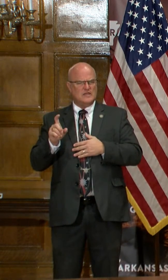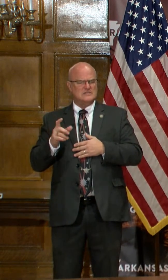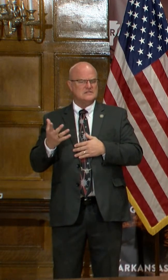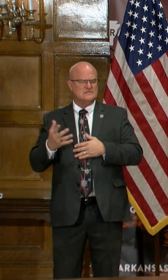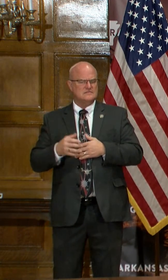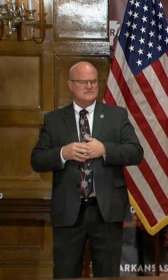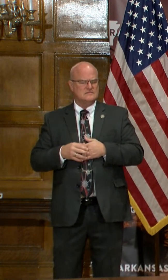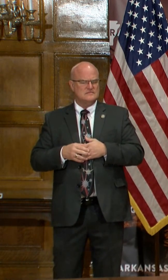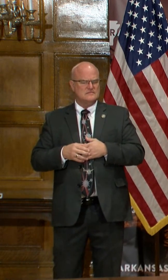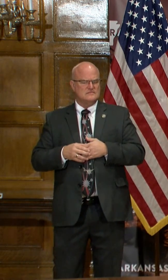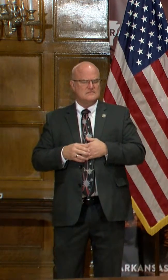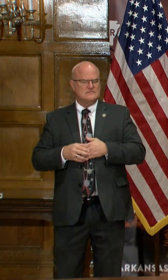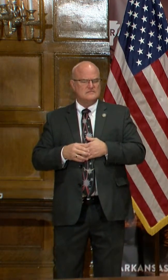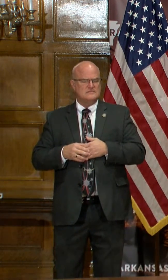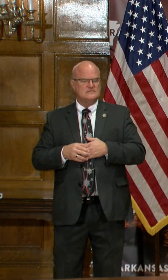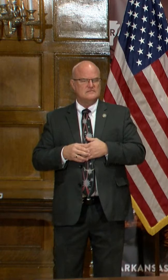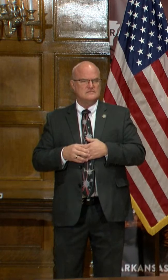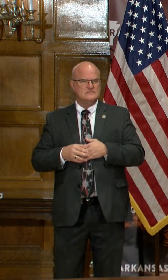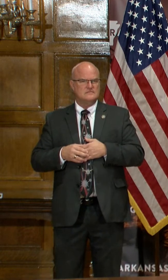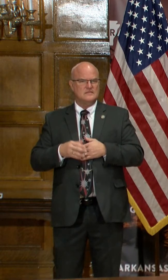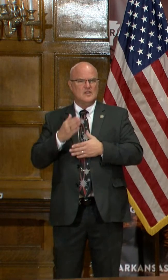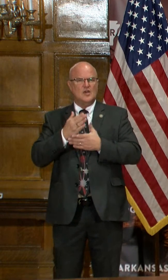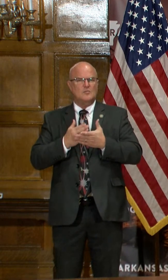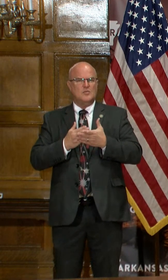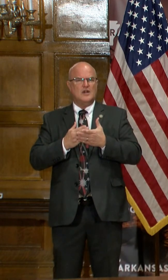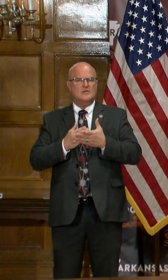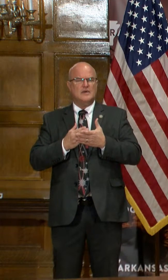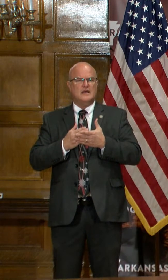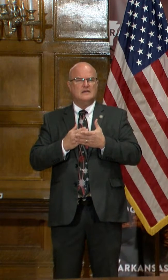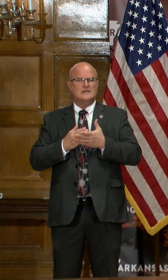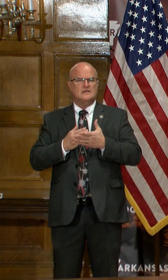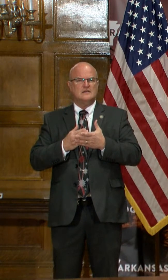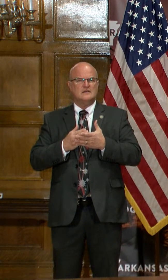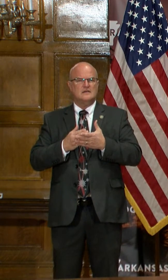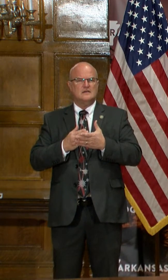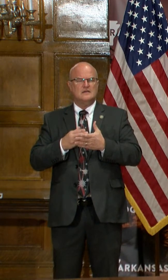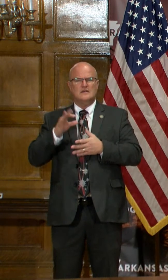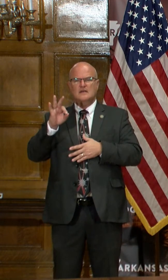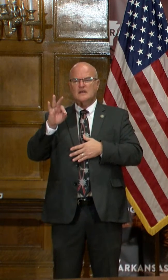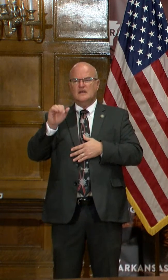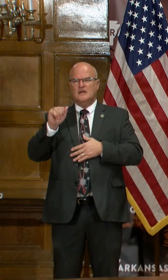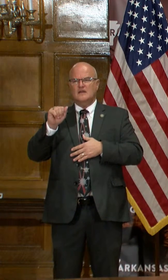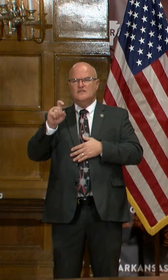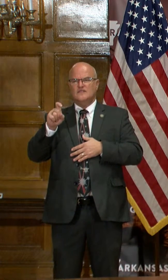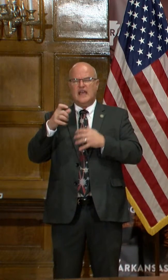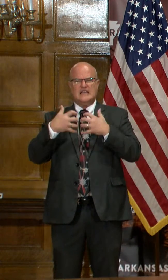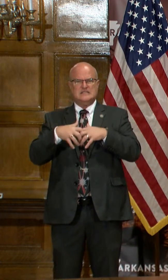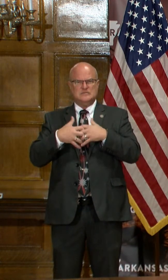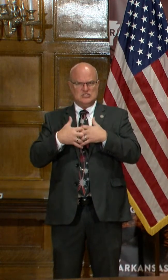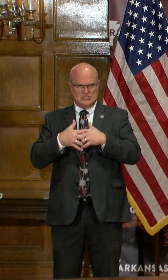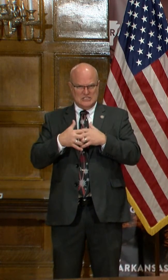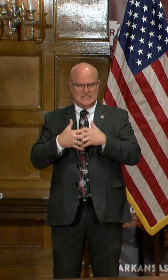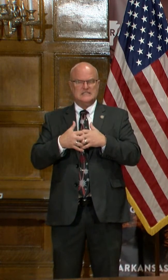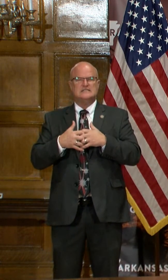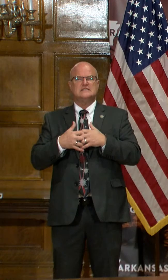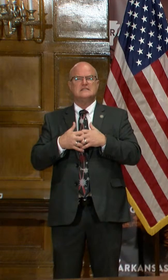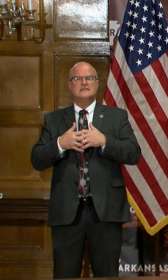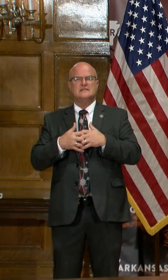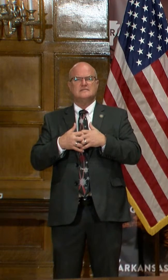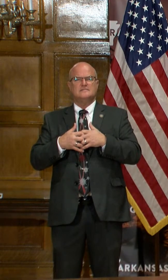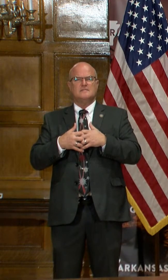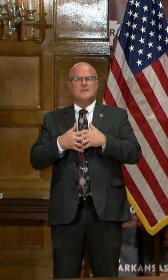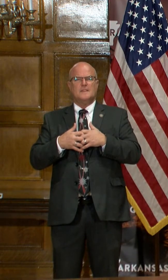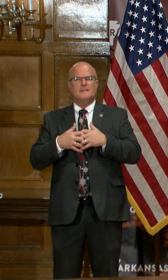question? The part about fax machines being how the majority fax. of COVID test results are logged